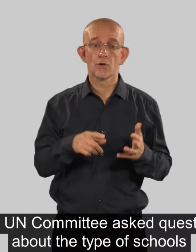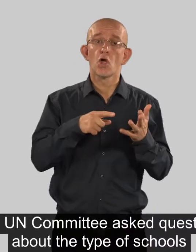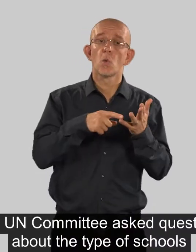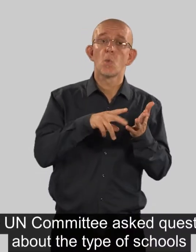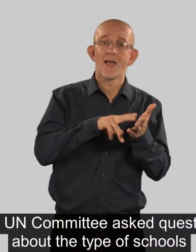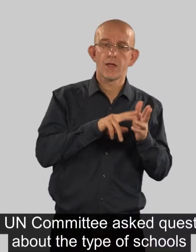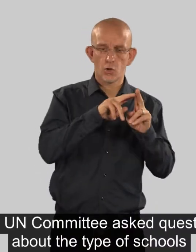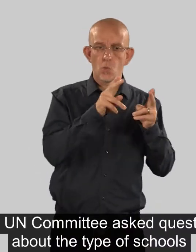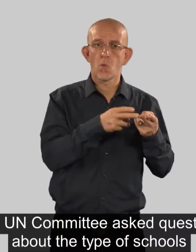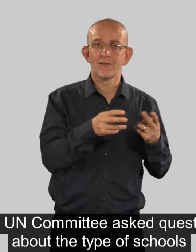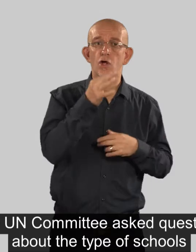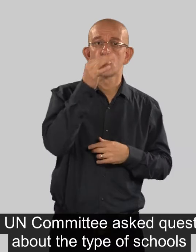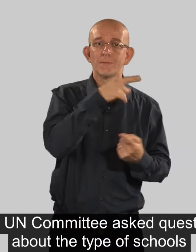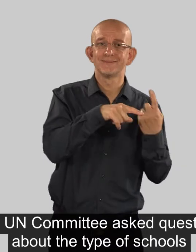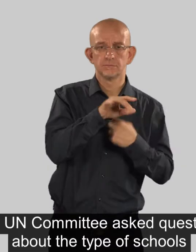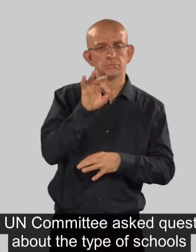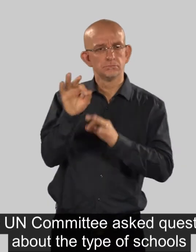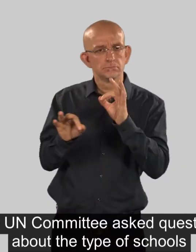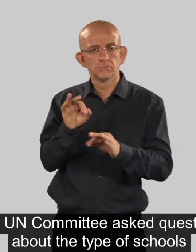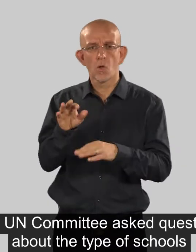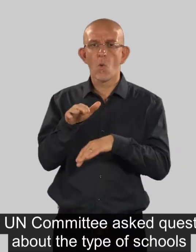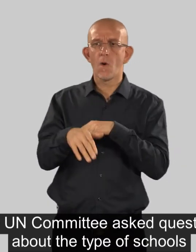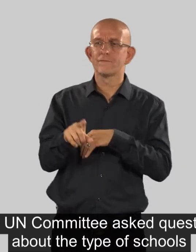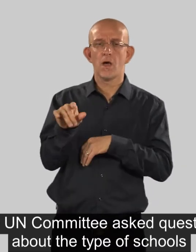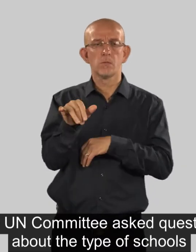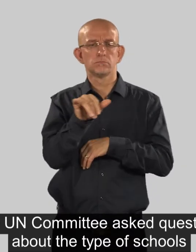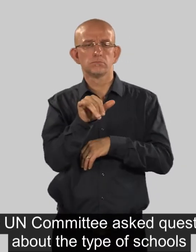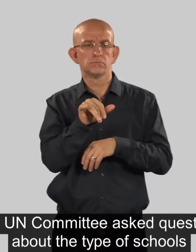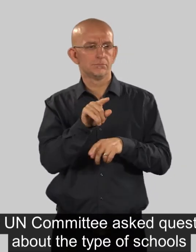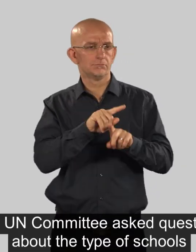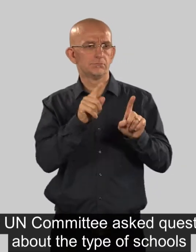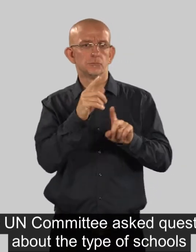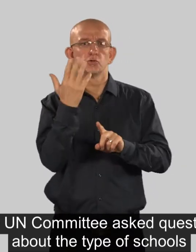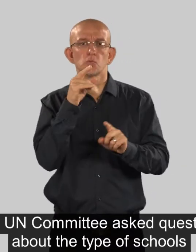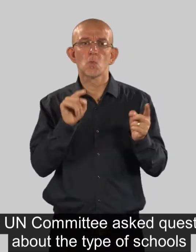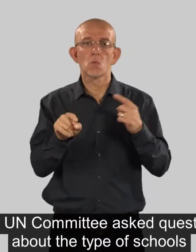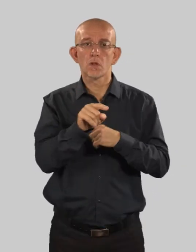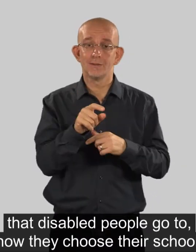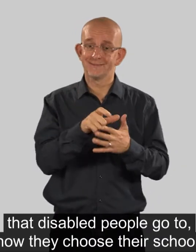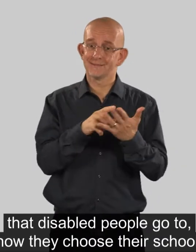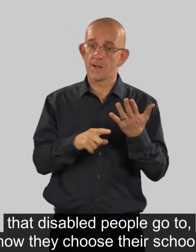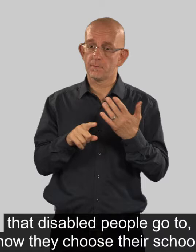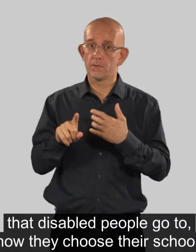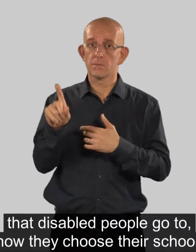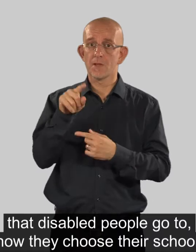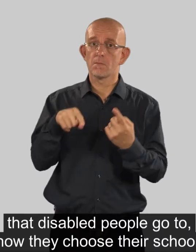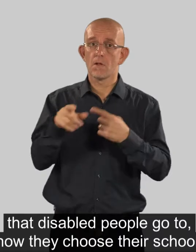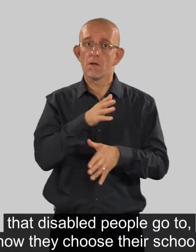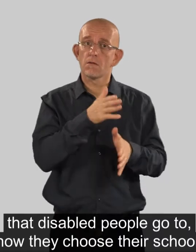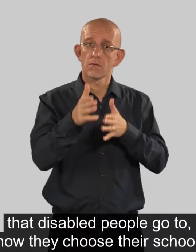The UN Committee asked questions about the types of schools that disabled people go to,